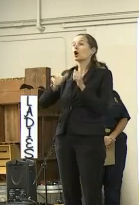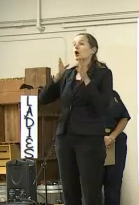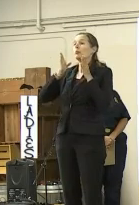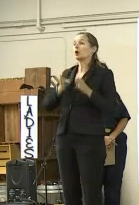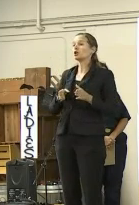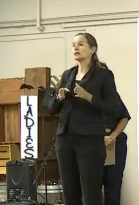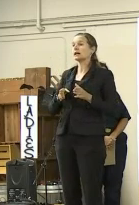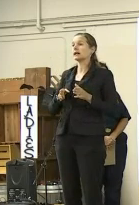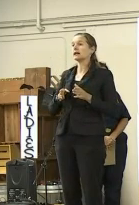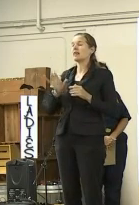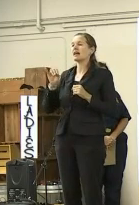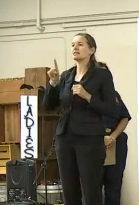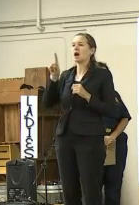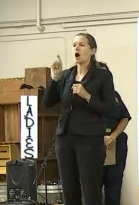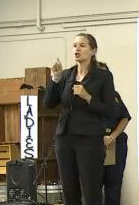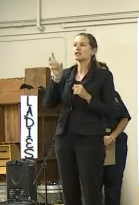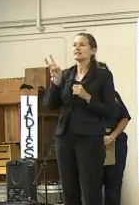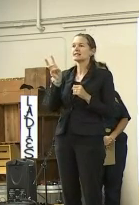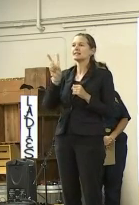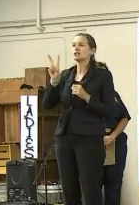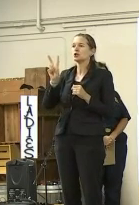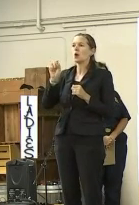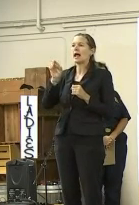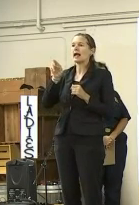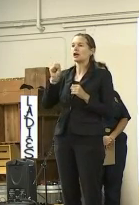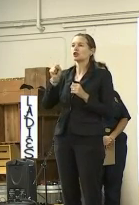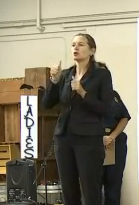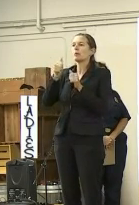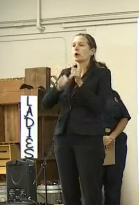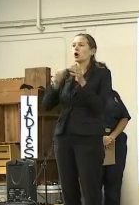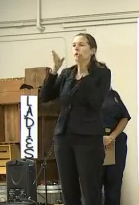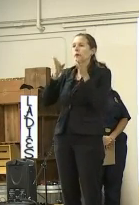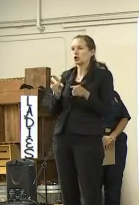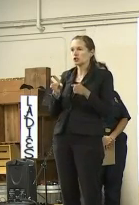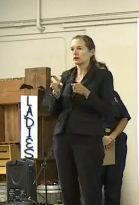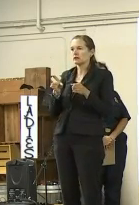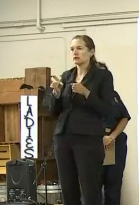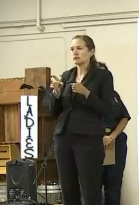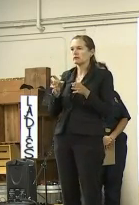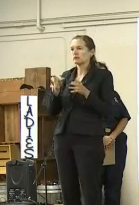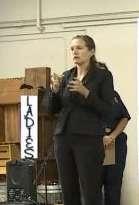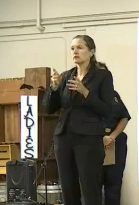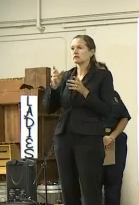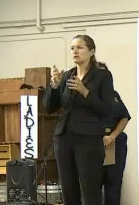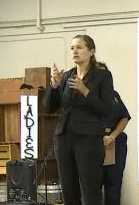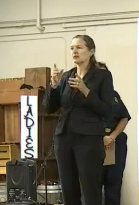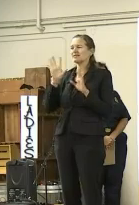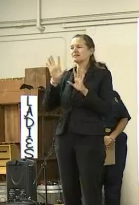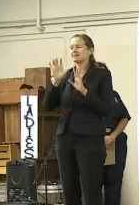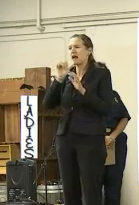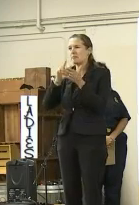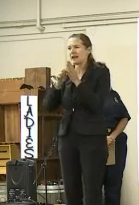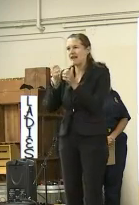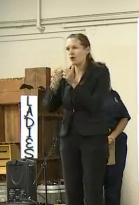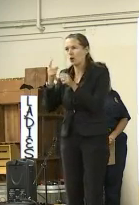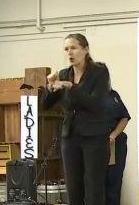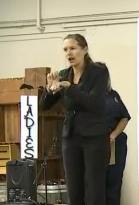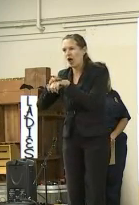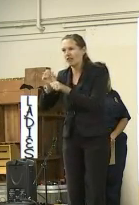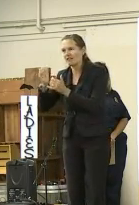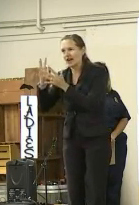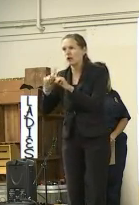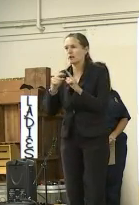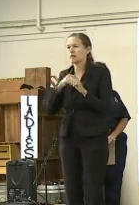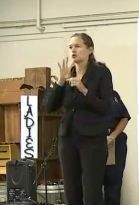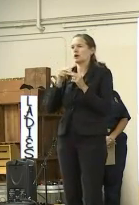that's roughly 162 acres per person that is on this incident. Now, that's just not everybody on the fire line. That's actually counting